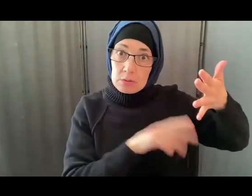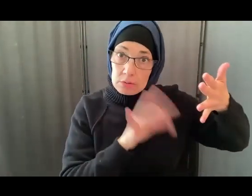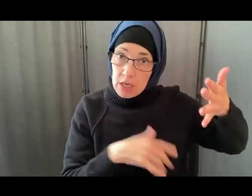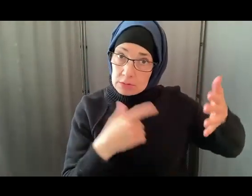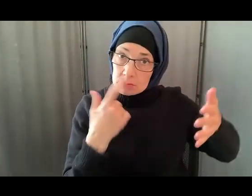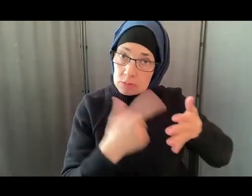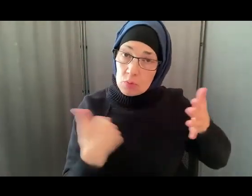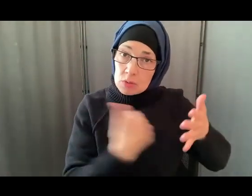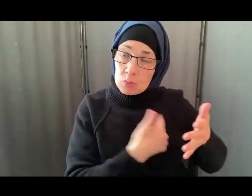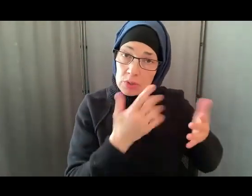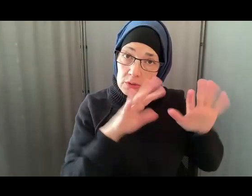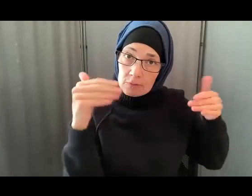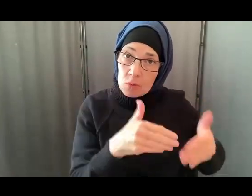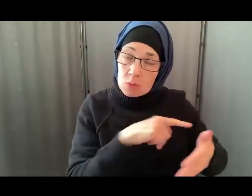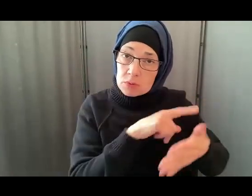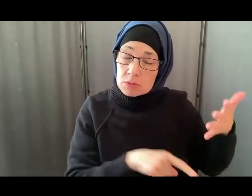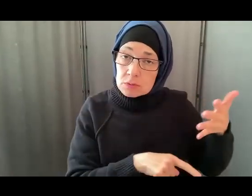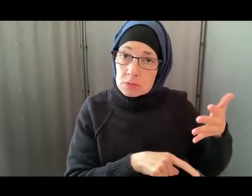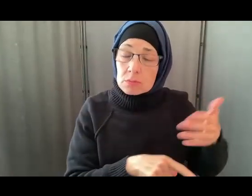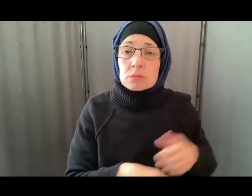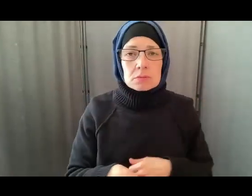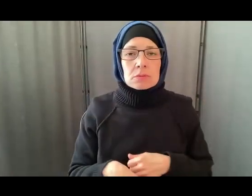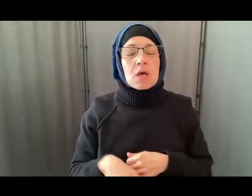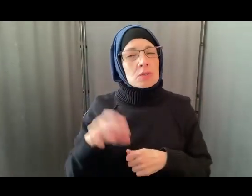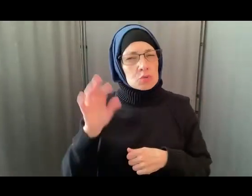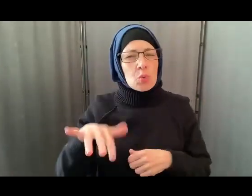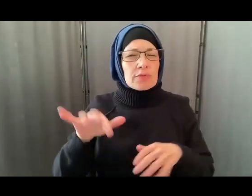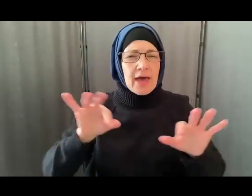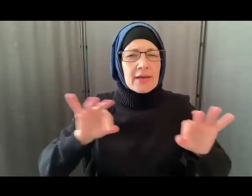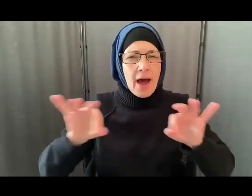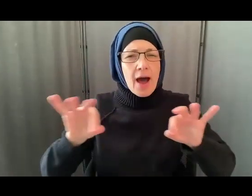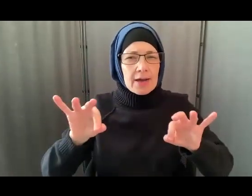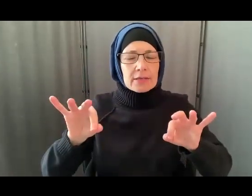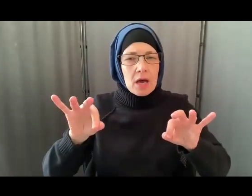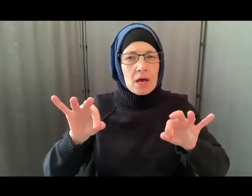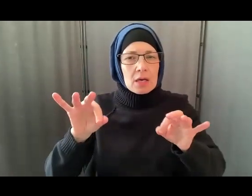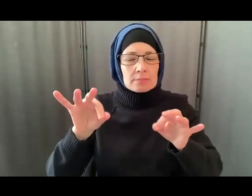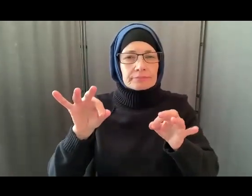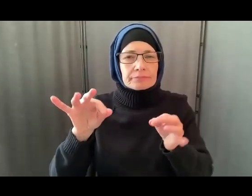So the ayah comes to tell us that this life